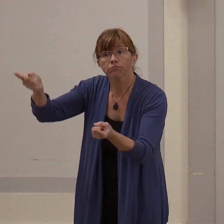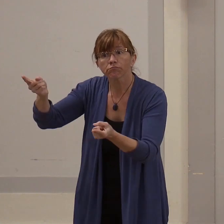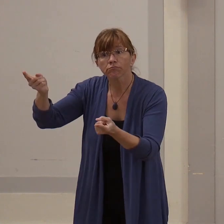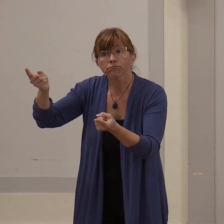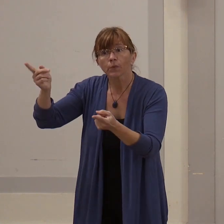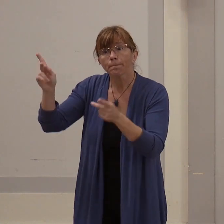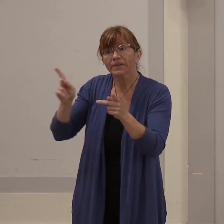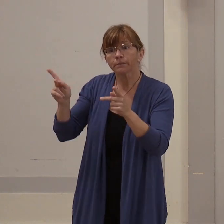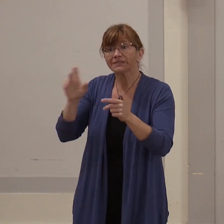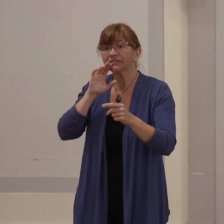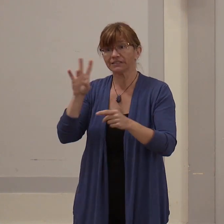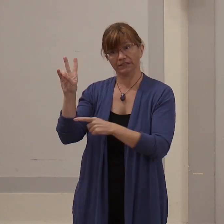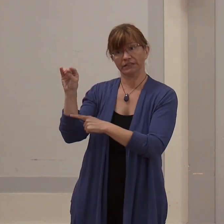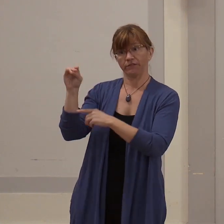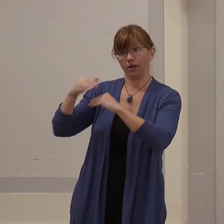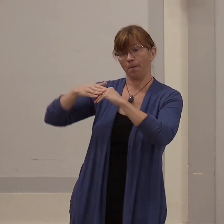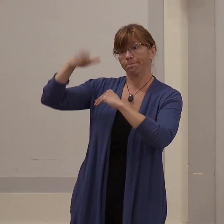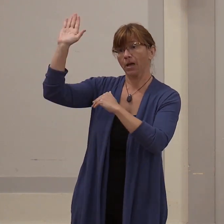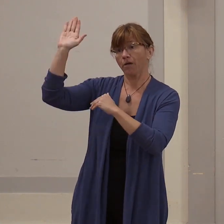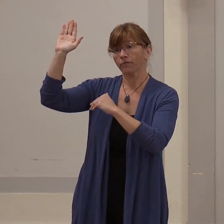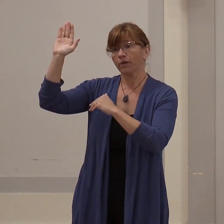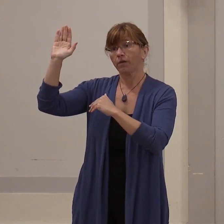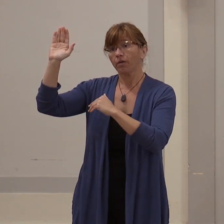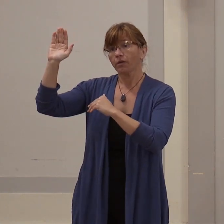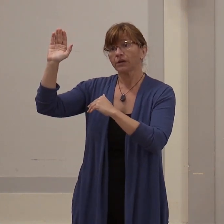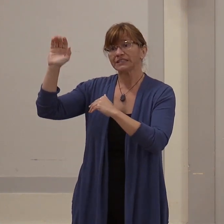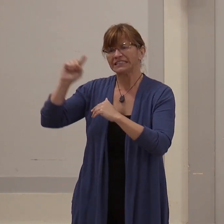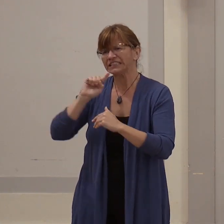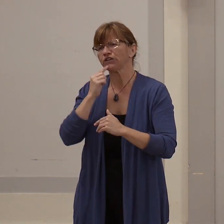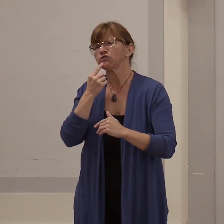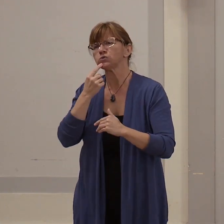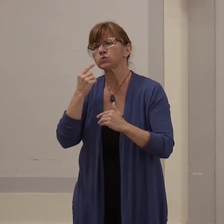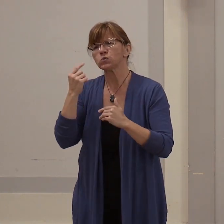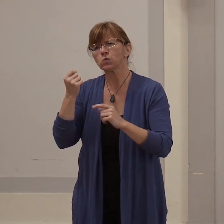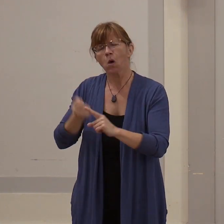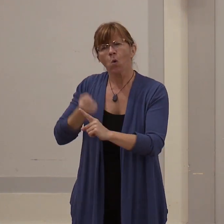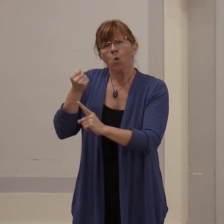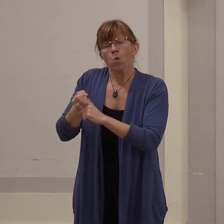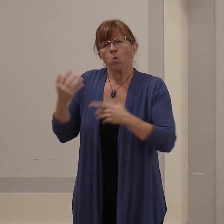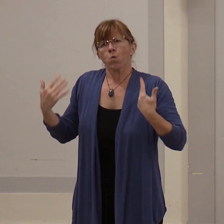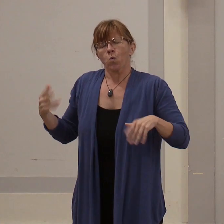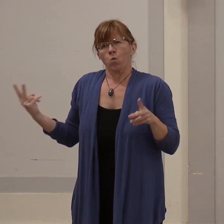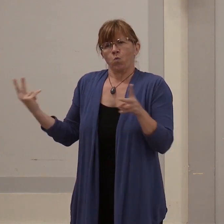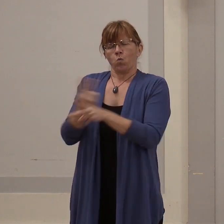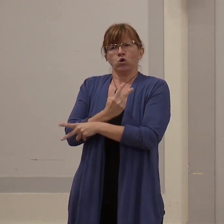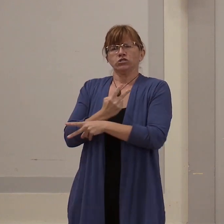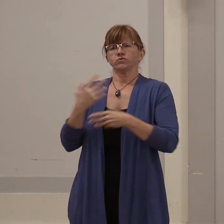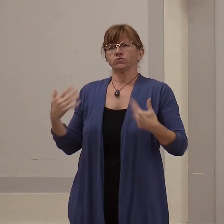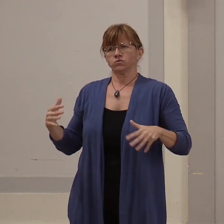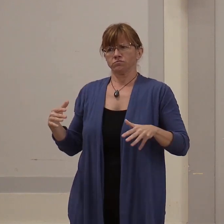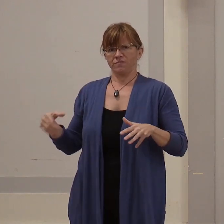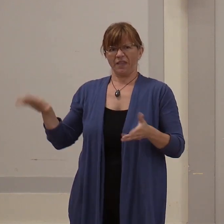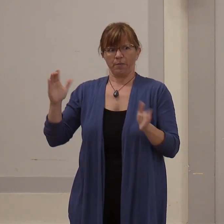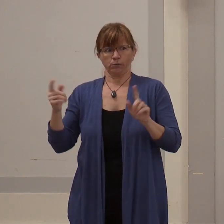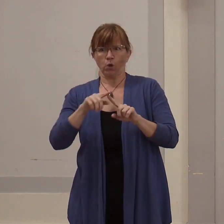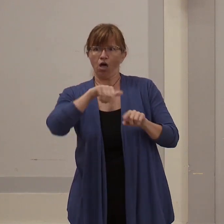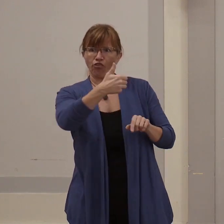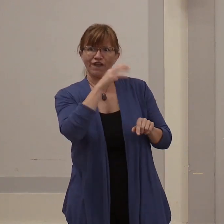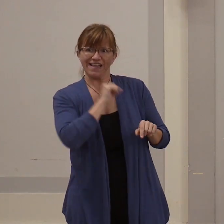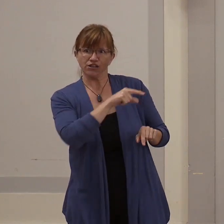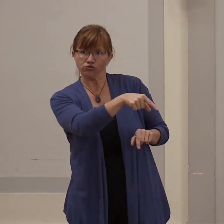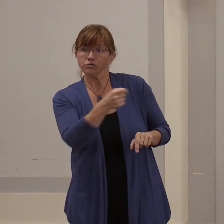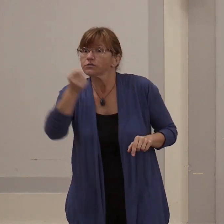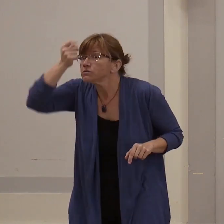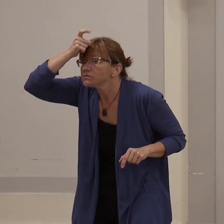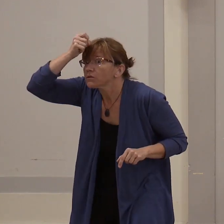the highest incidence rates of COVID-19 cases across all age groups. However, beginning in early March, for the first time during